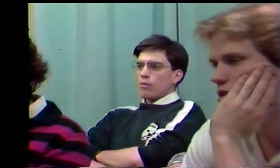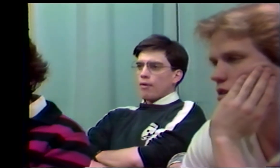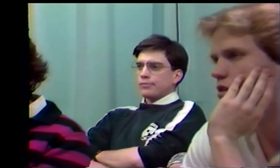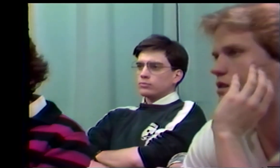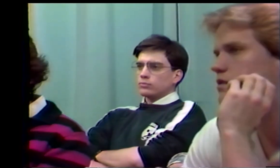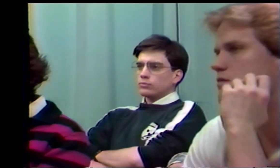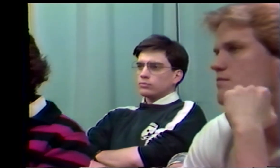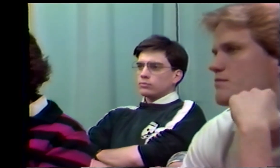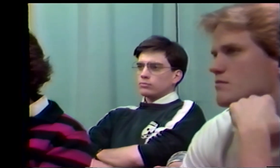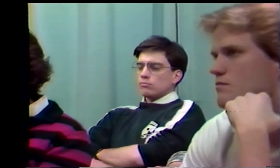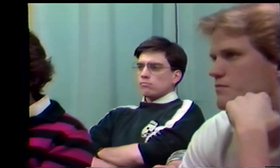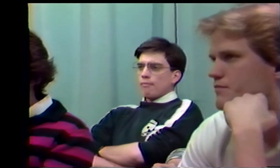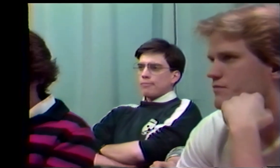And then